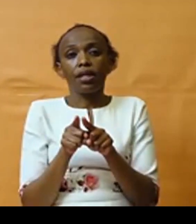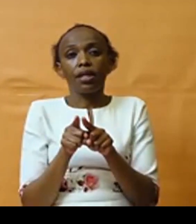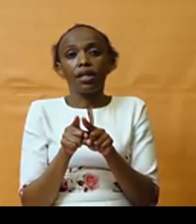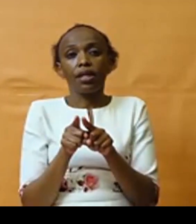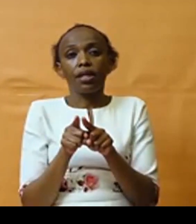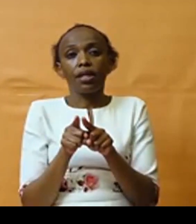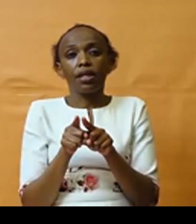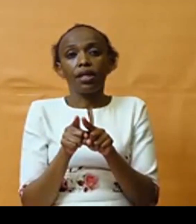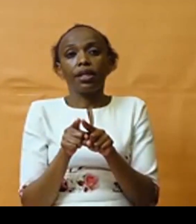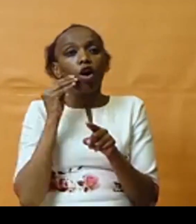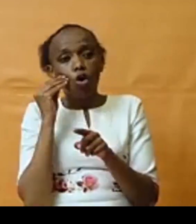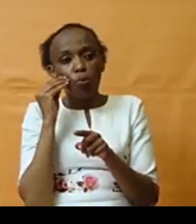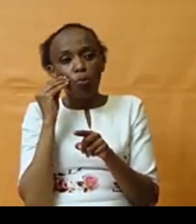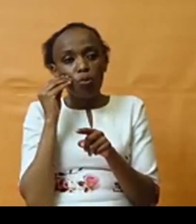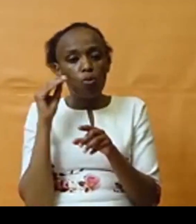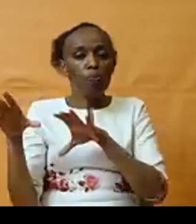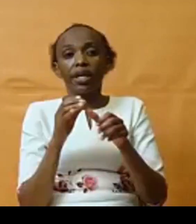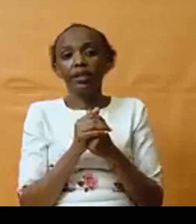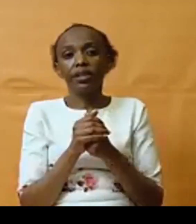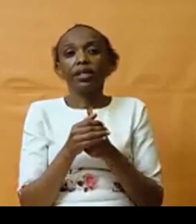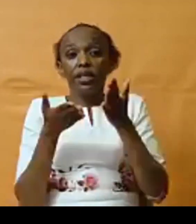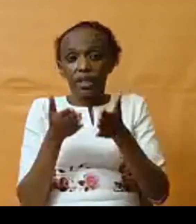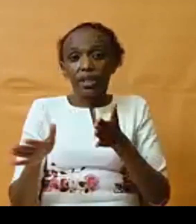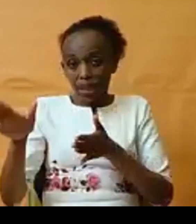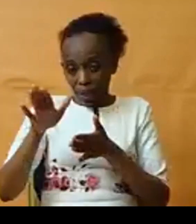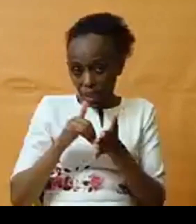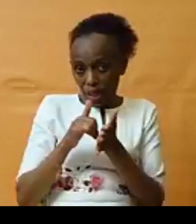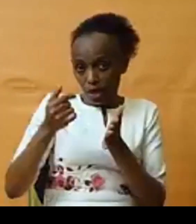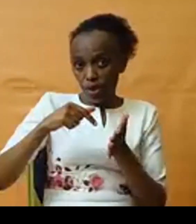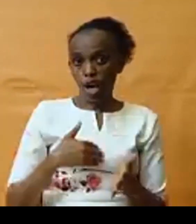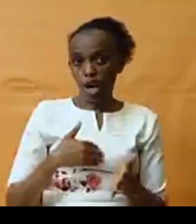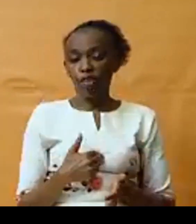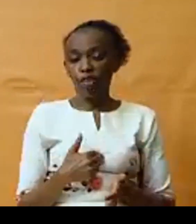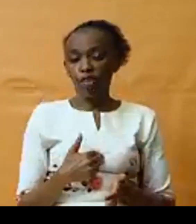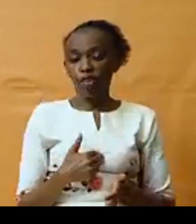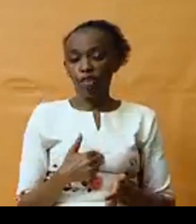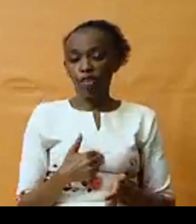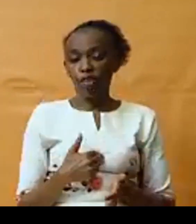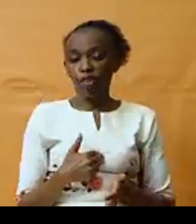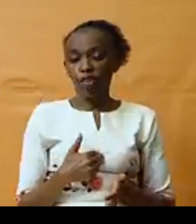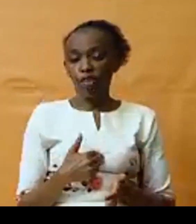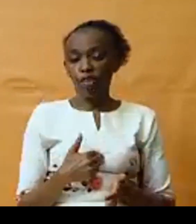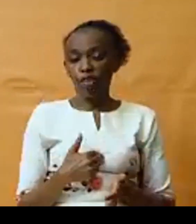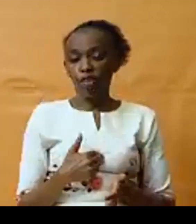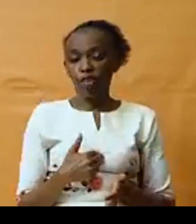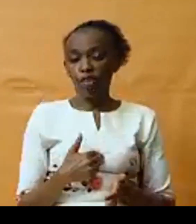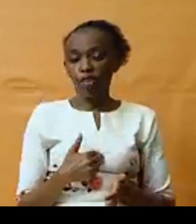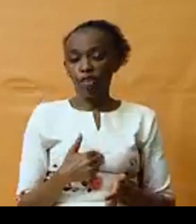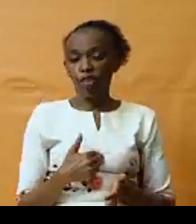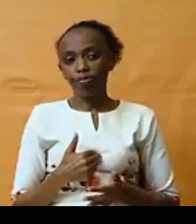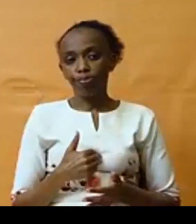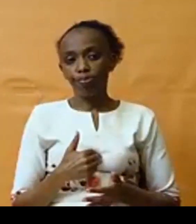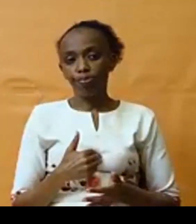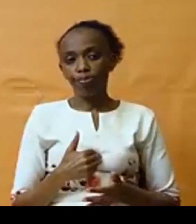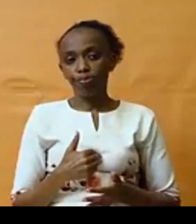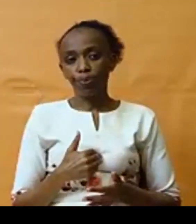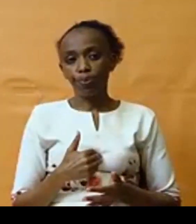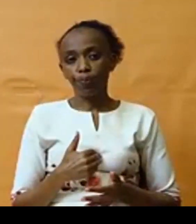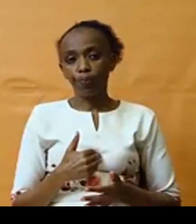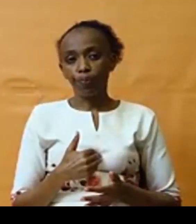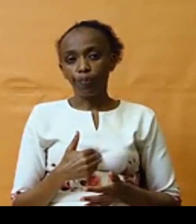capital markets. This is an area that we have that we accentuate in